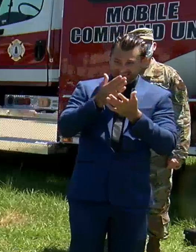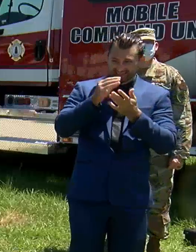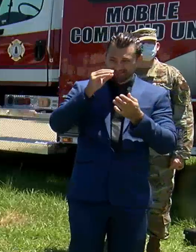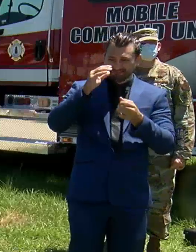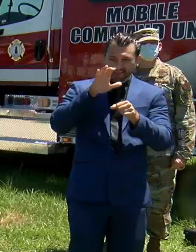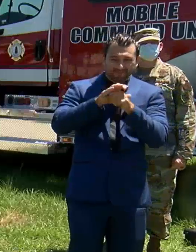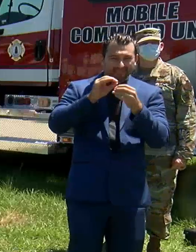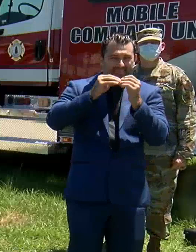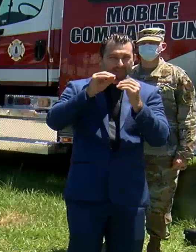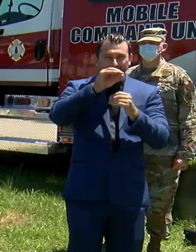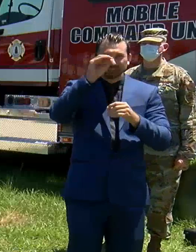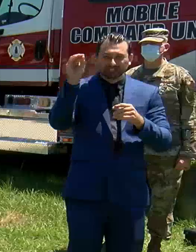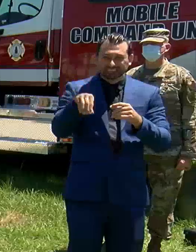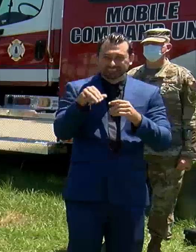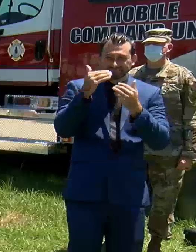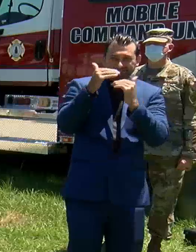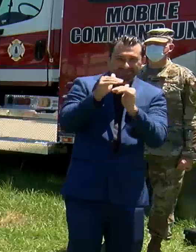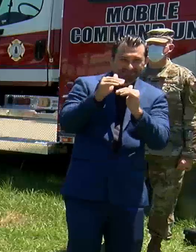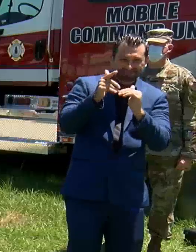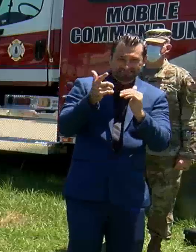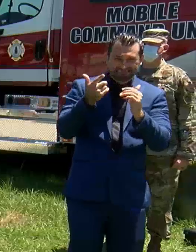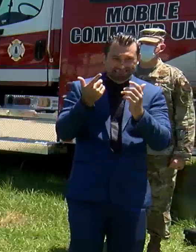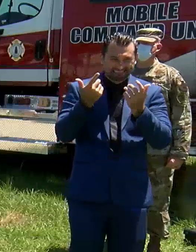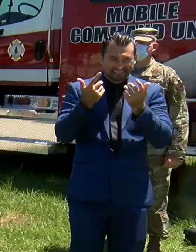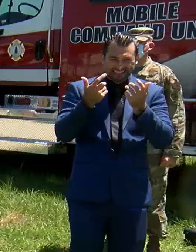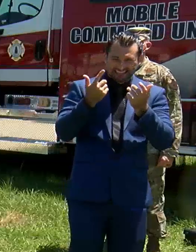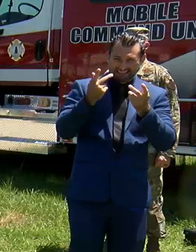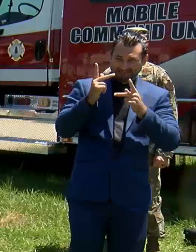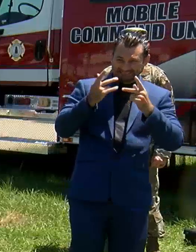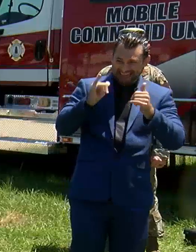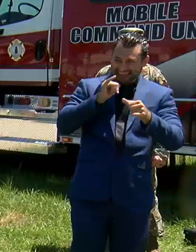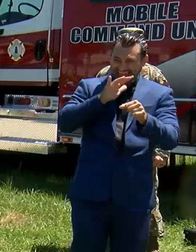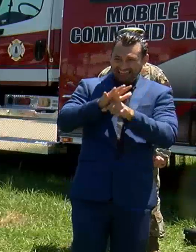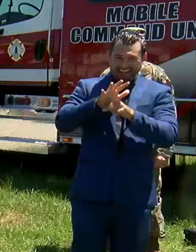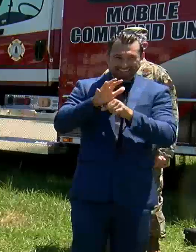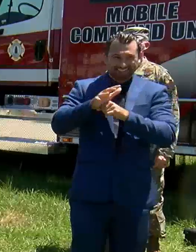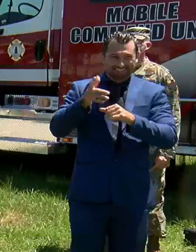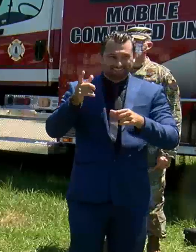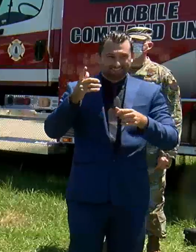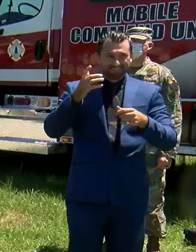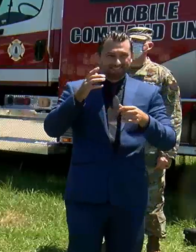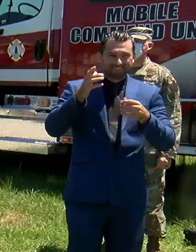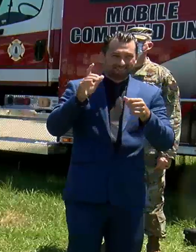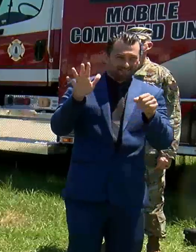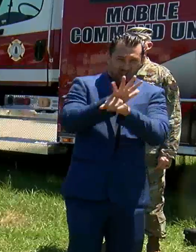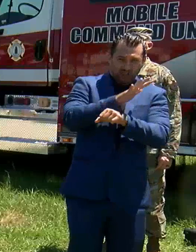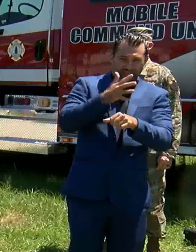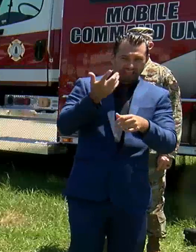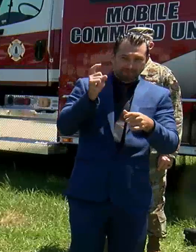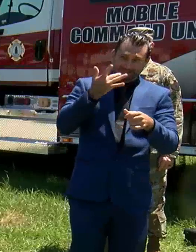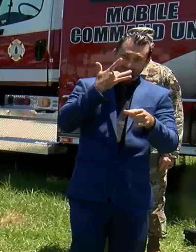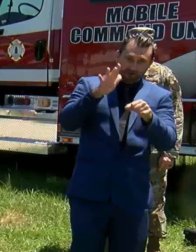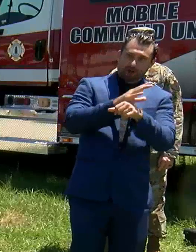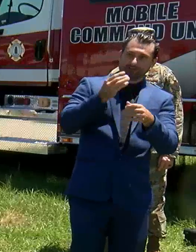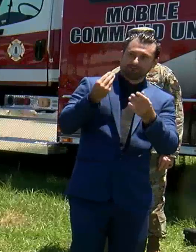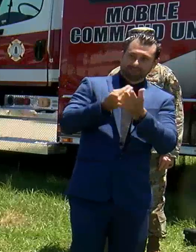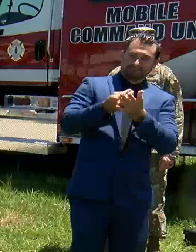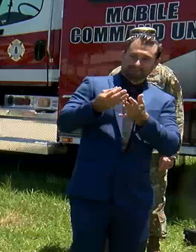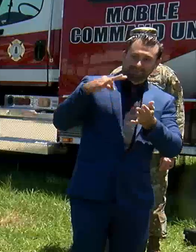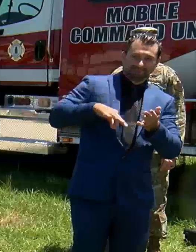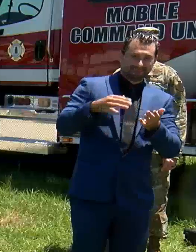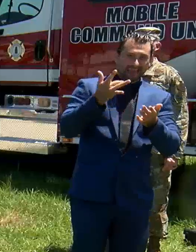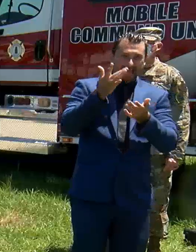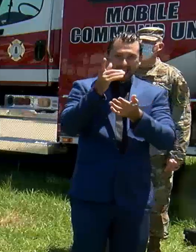with restaurants opening up? So what we did here, and I know it's not every restaurant can do this, but we looked